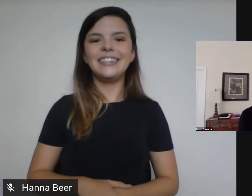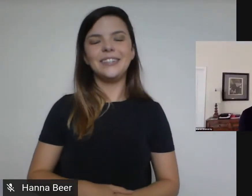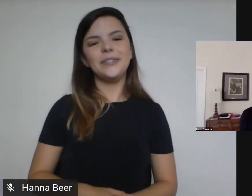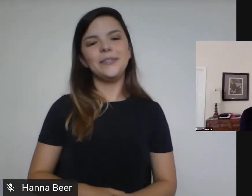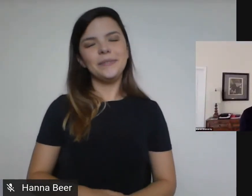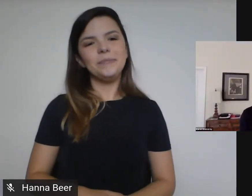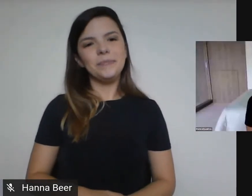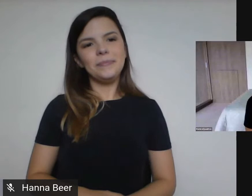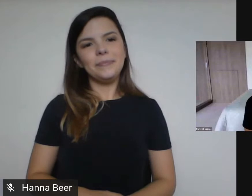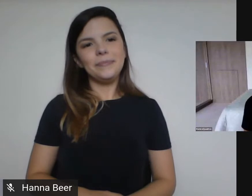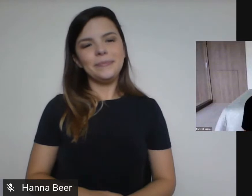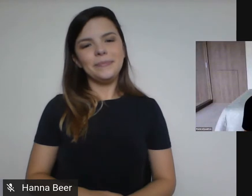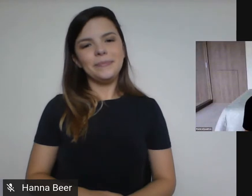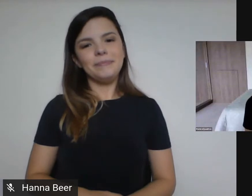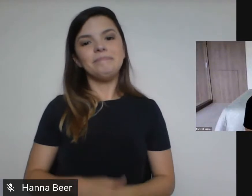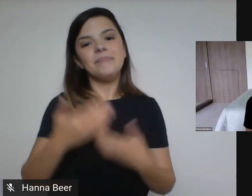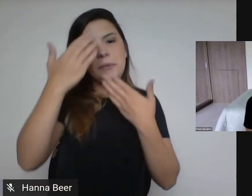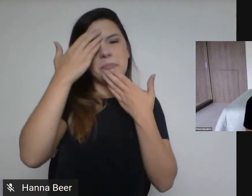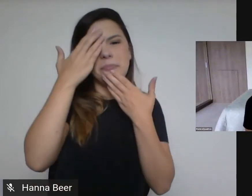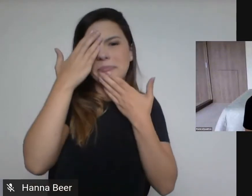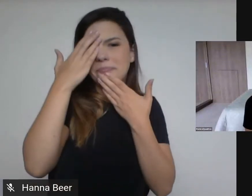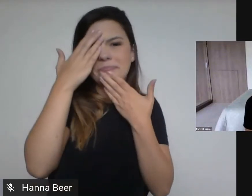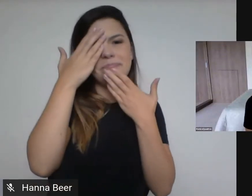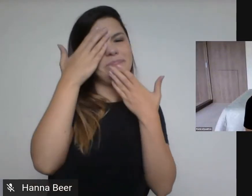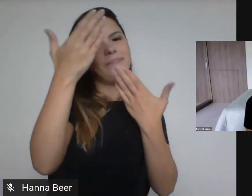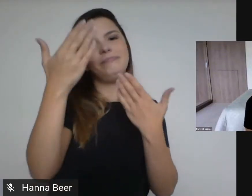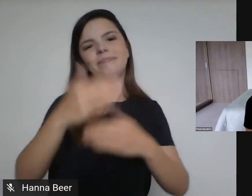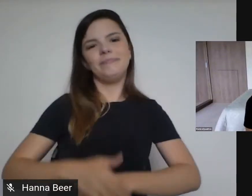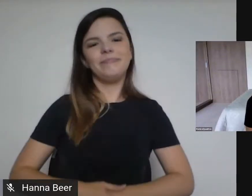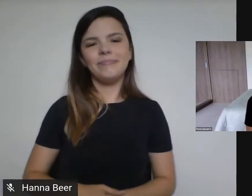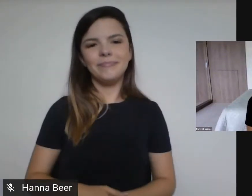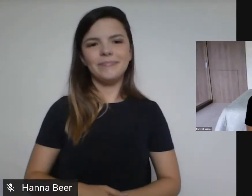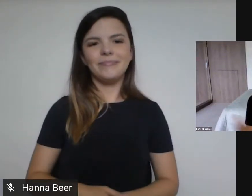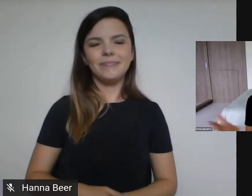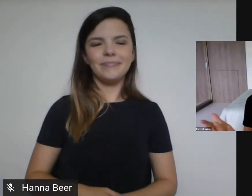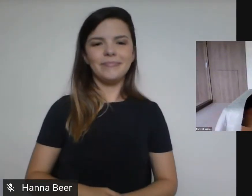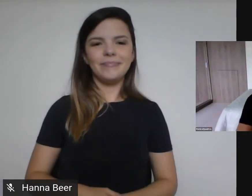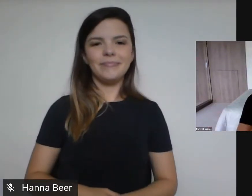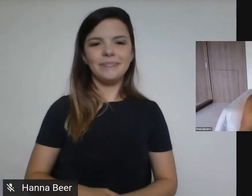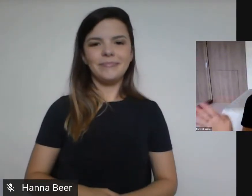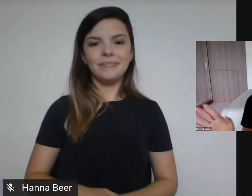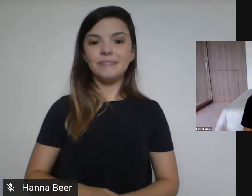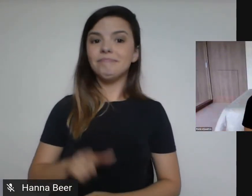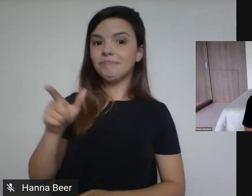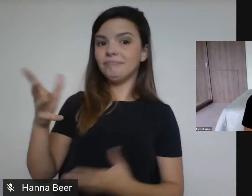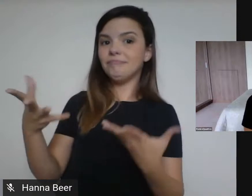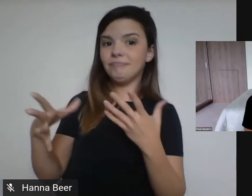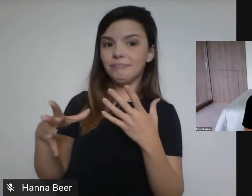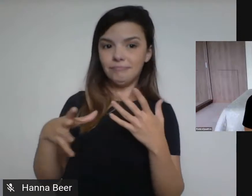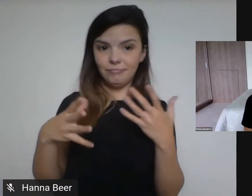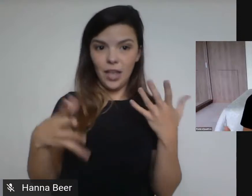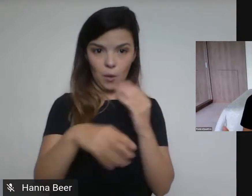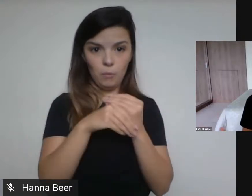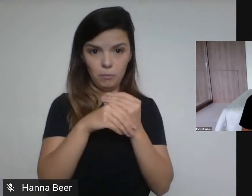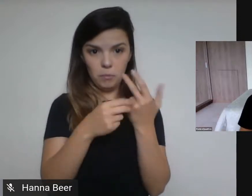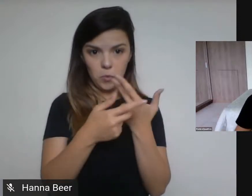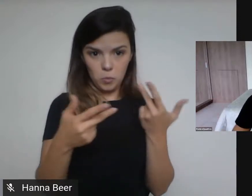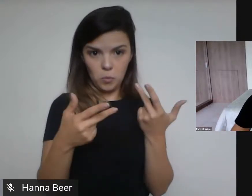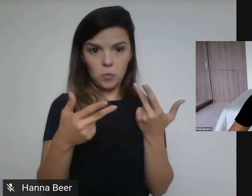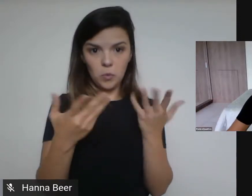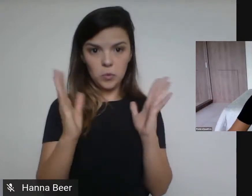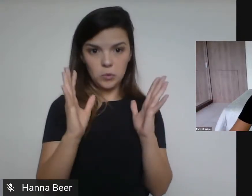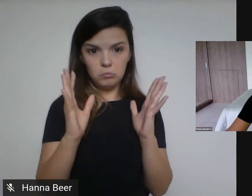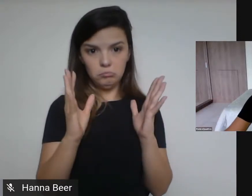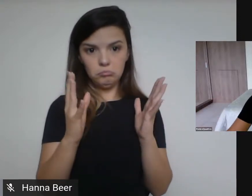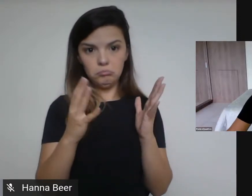easy. Thank you, Karen. Wonderful. Okay, do you want to just finish your